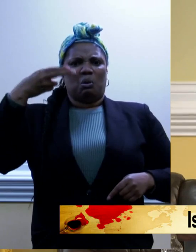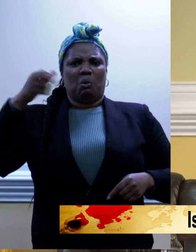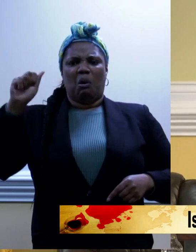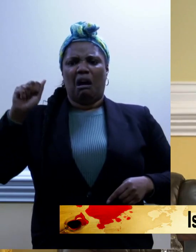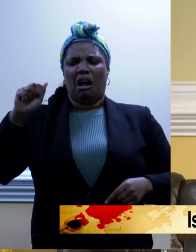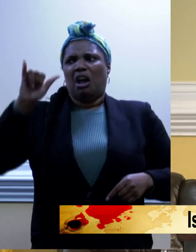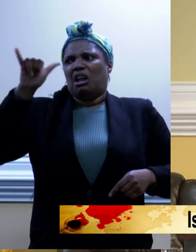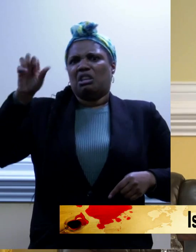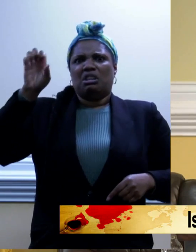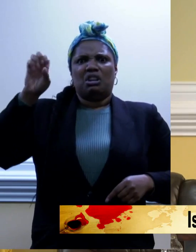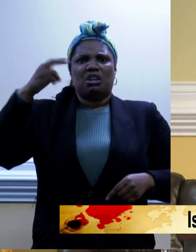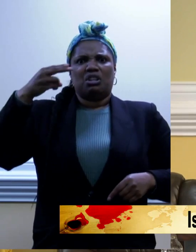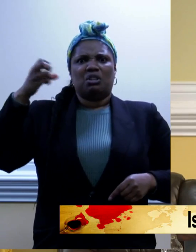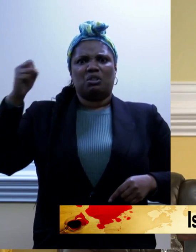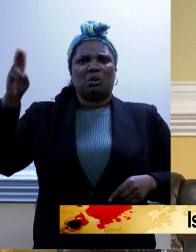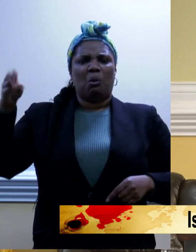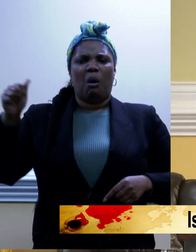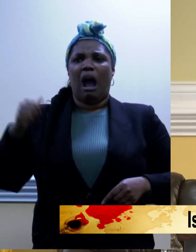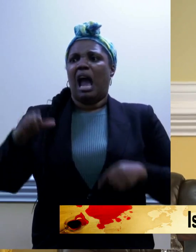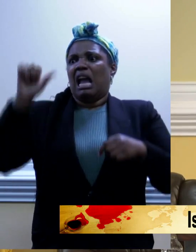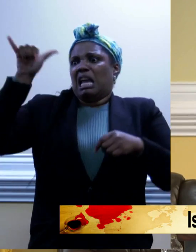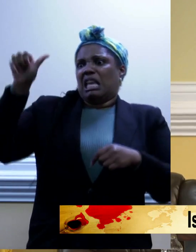Yahshua, Yahweh?